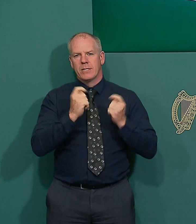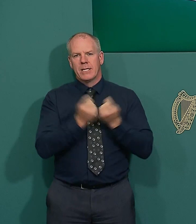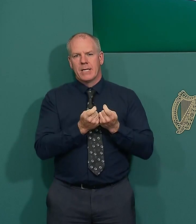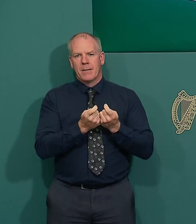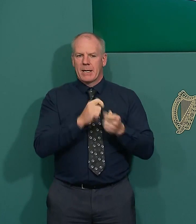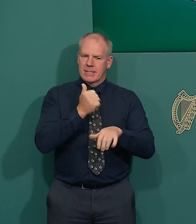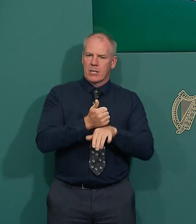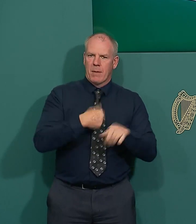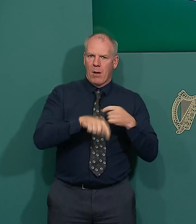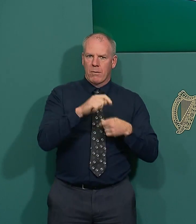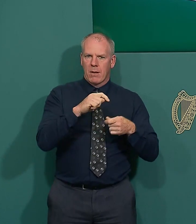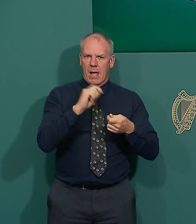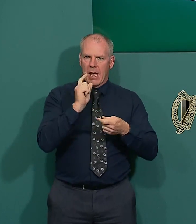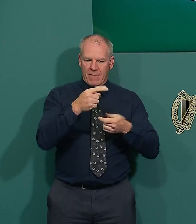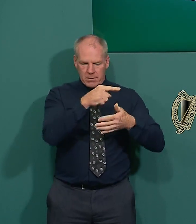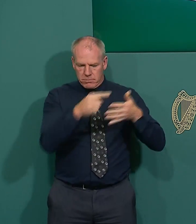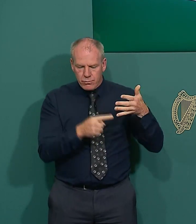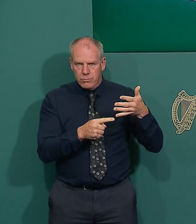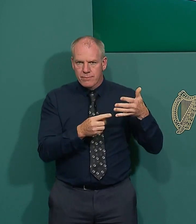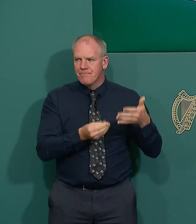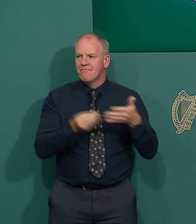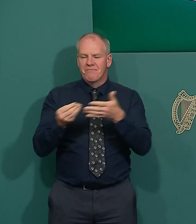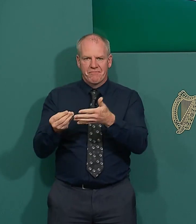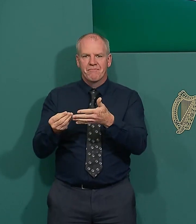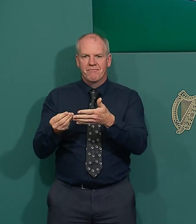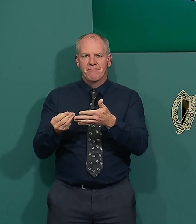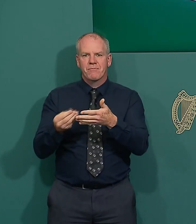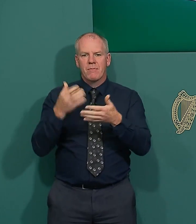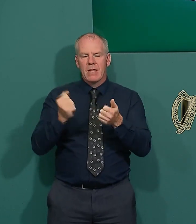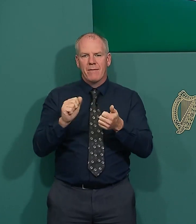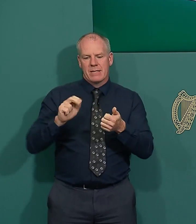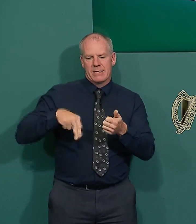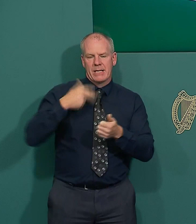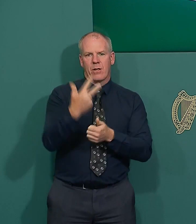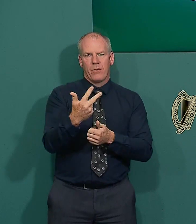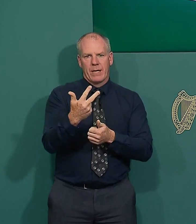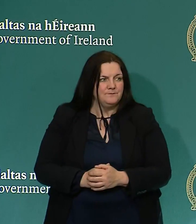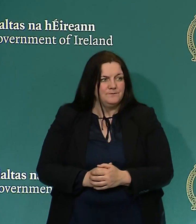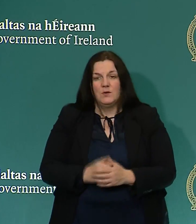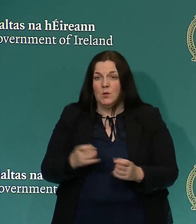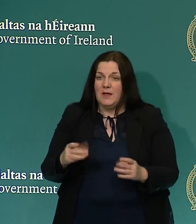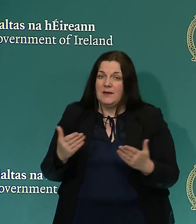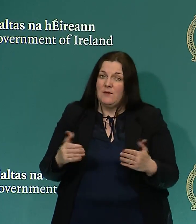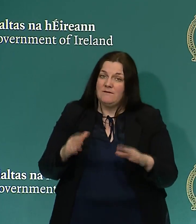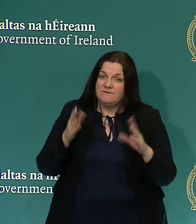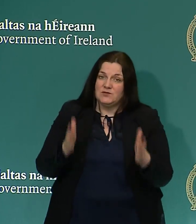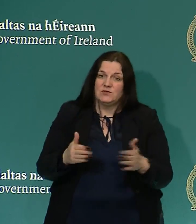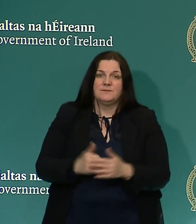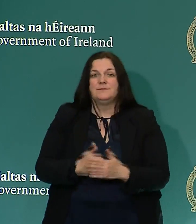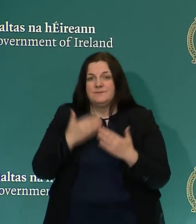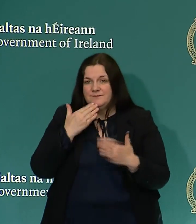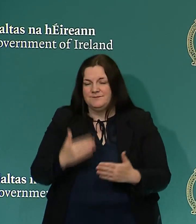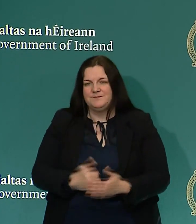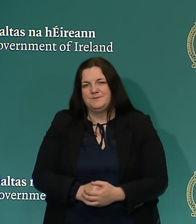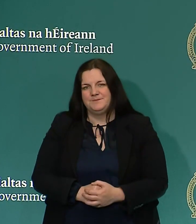advice that we thought we could move to bringing the next three phases into two phases. If government formation